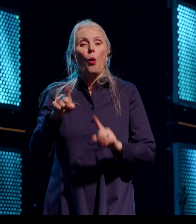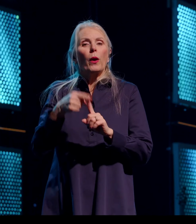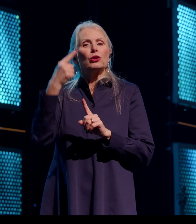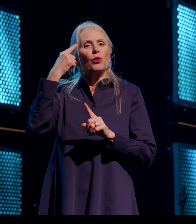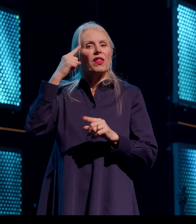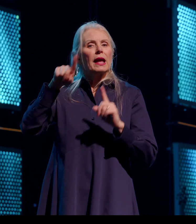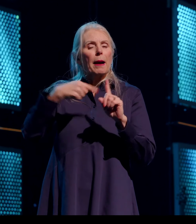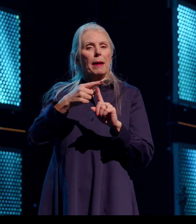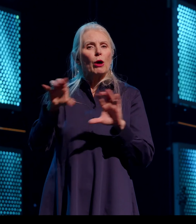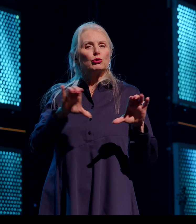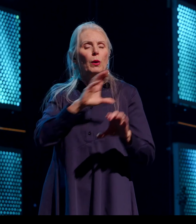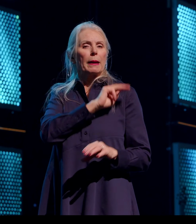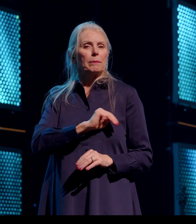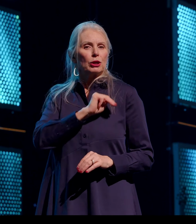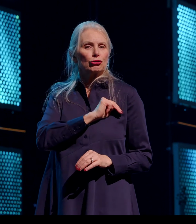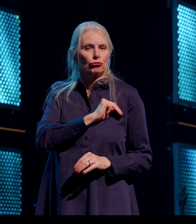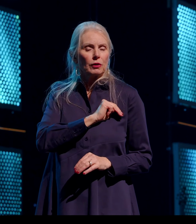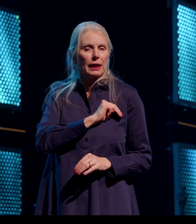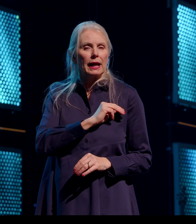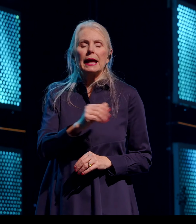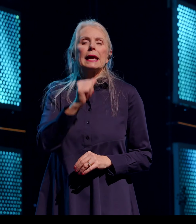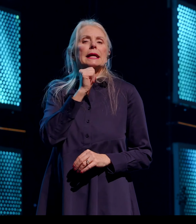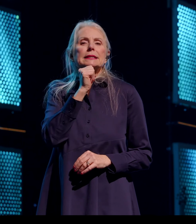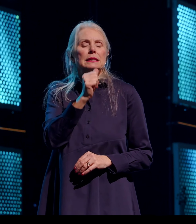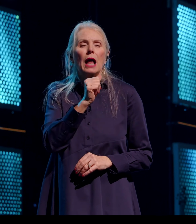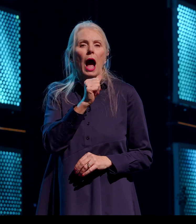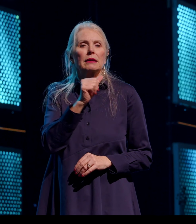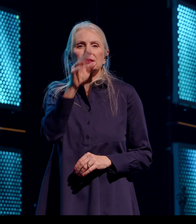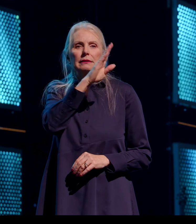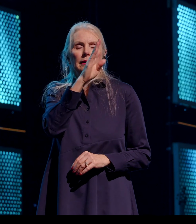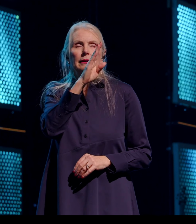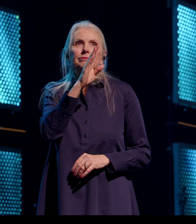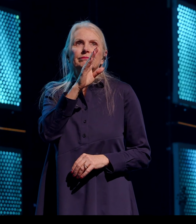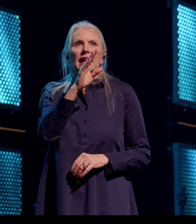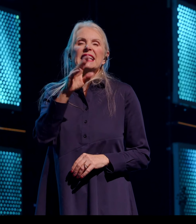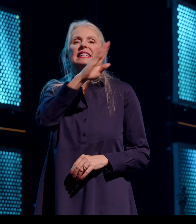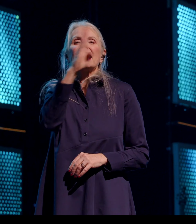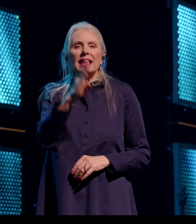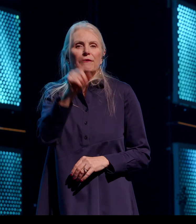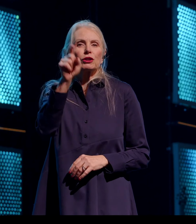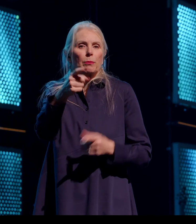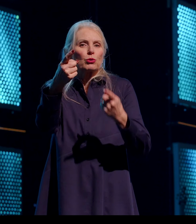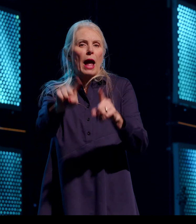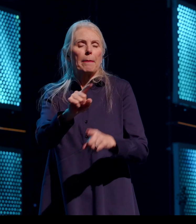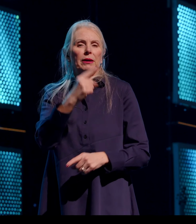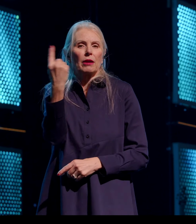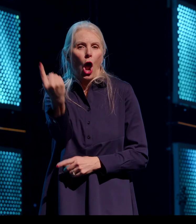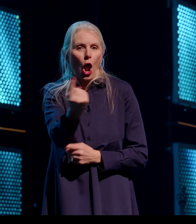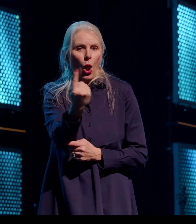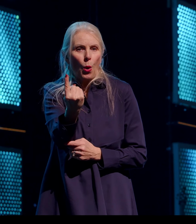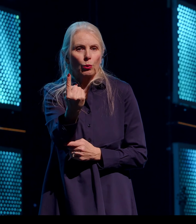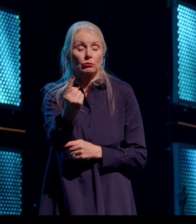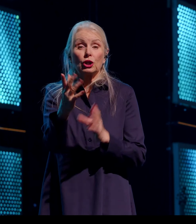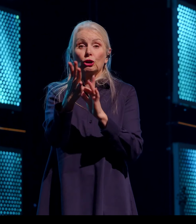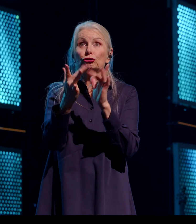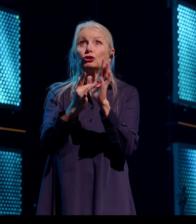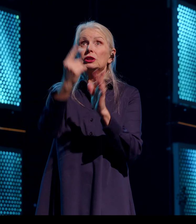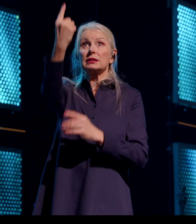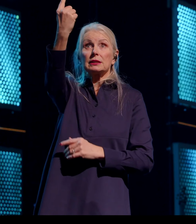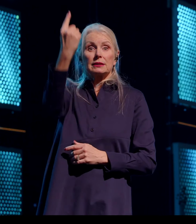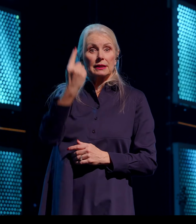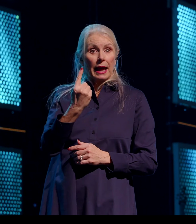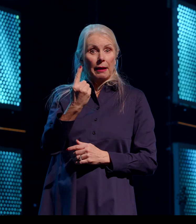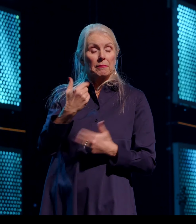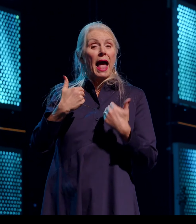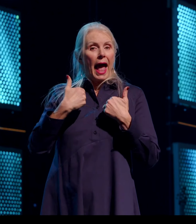about doing ministry for the Lord, ministry is not ever supposed to be done alone. You look at Jesus, and he came to this earth. He had a